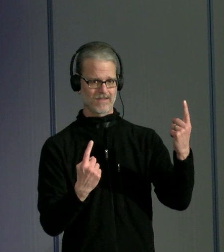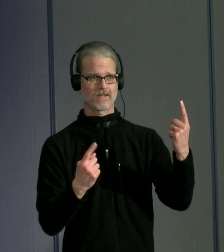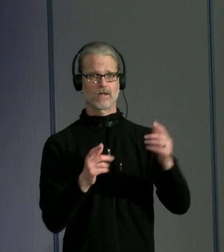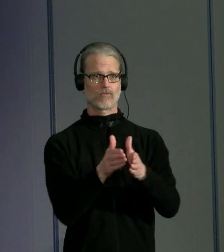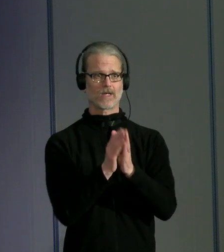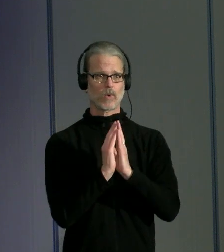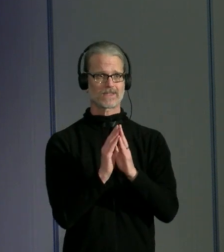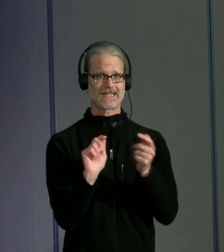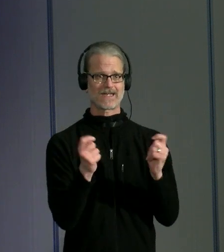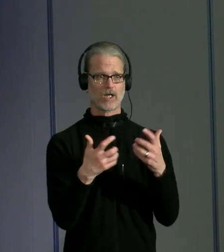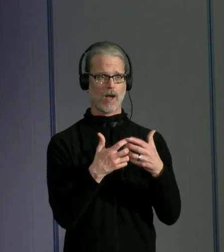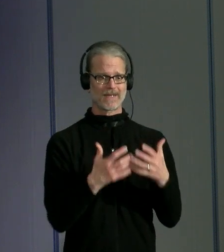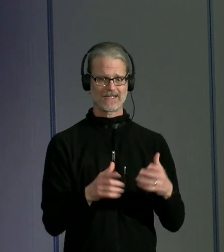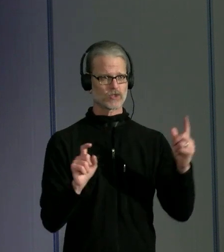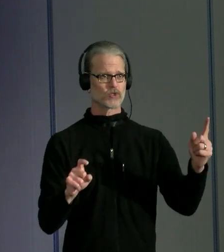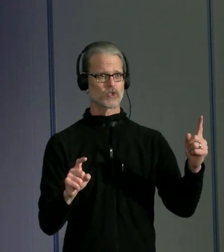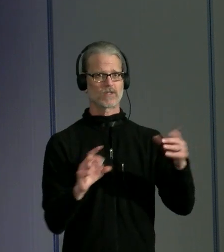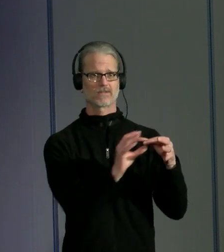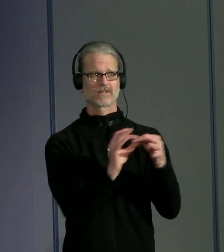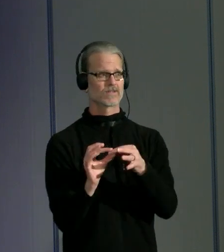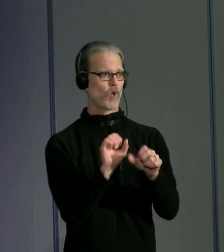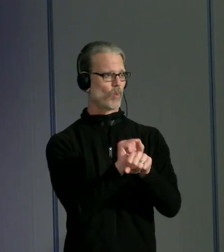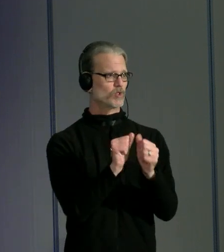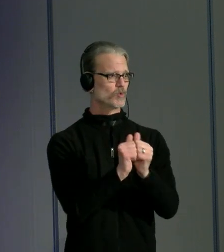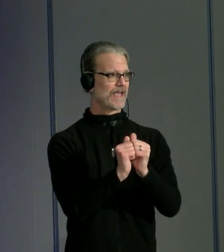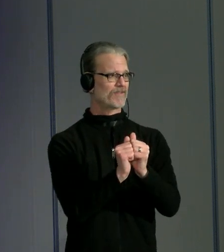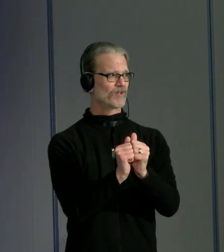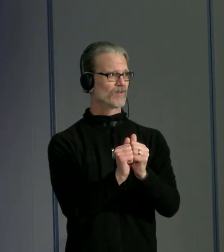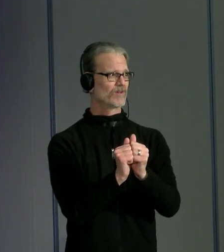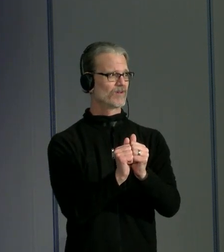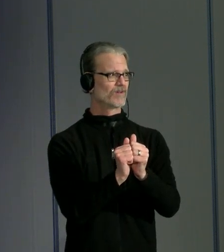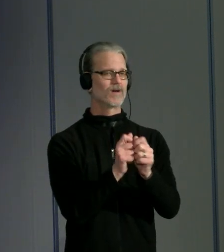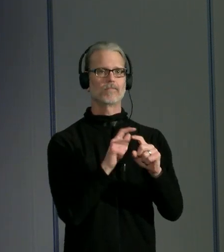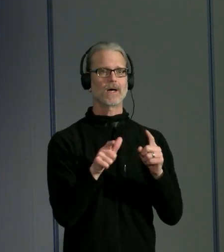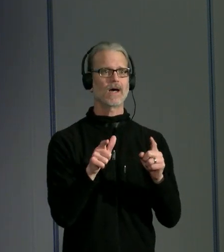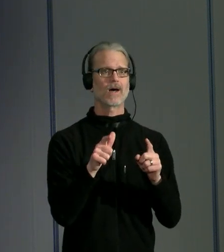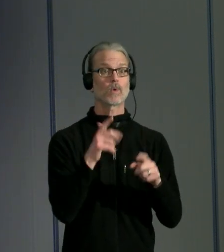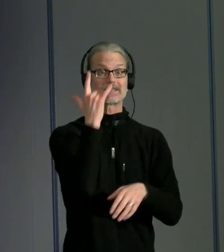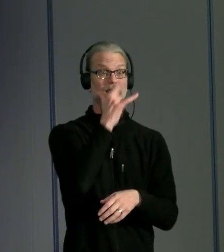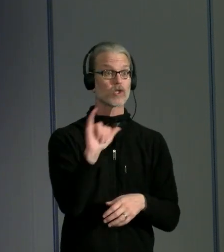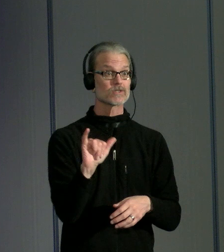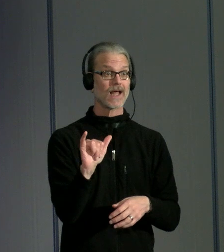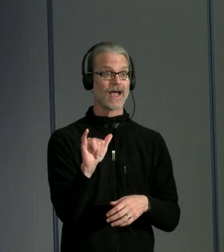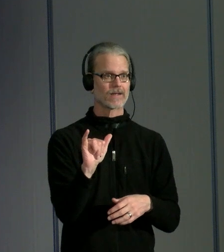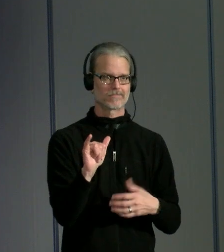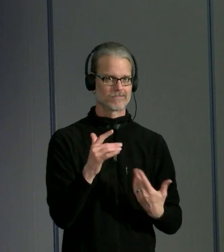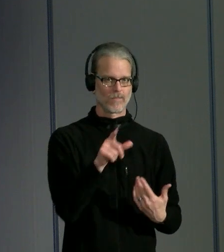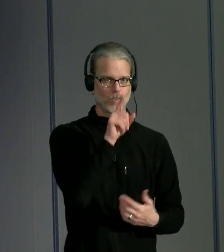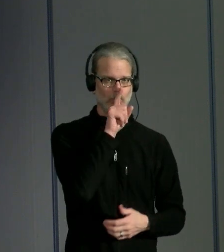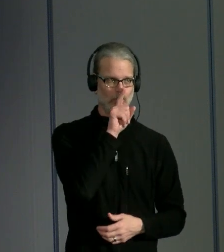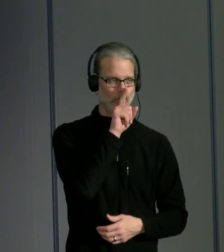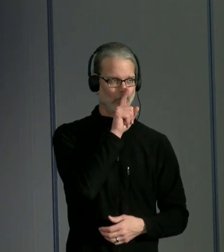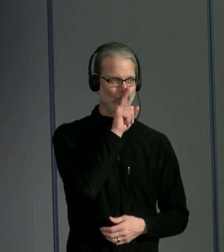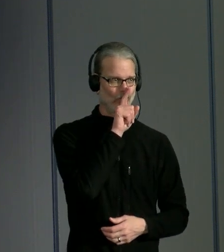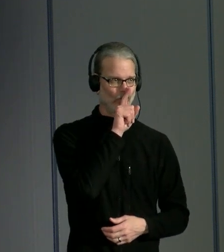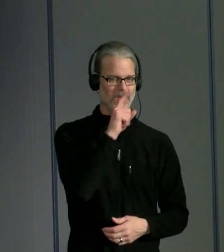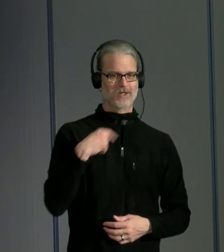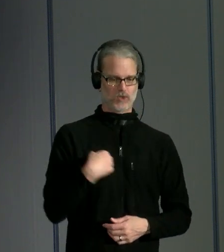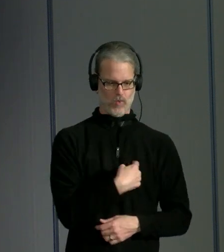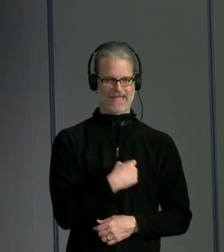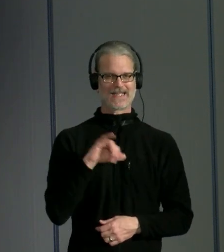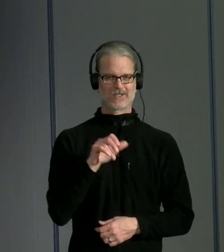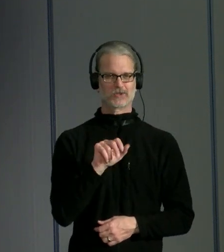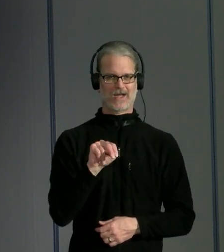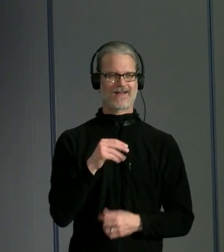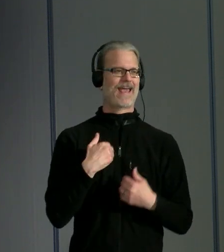should work together in an interactive process. But of course, they did not outline what that looks like in a perfect world. So we at JAN have